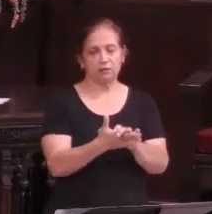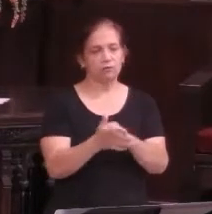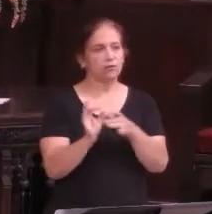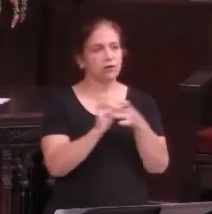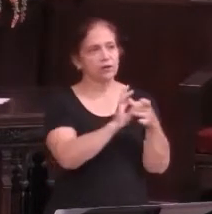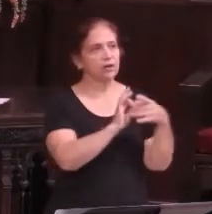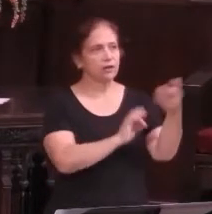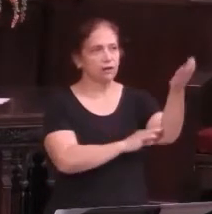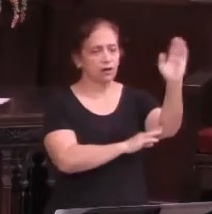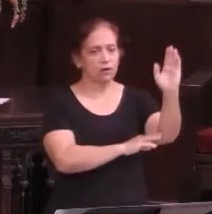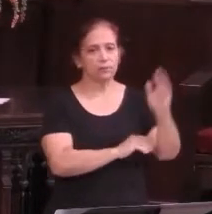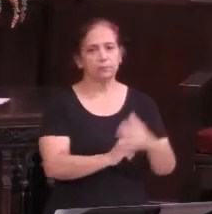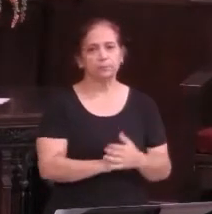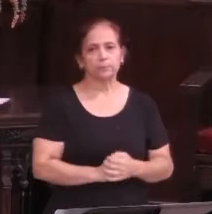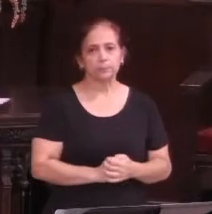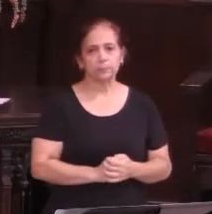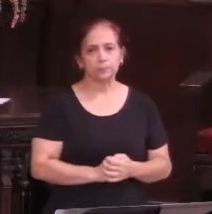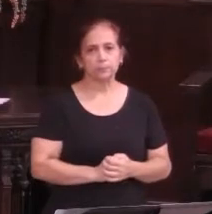God.